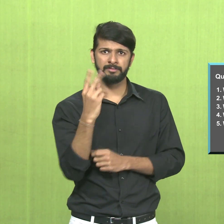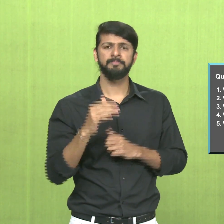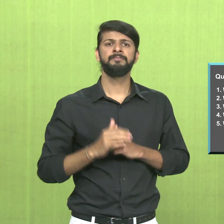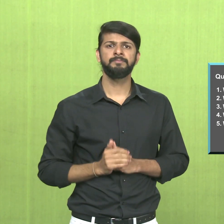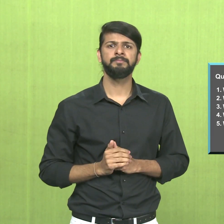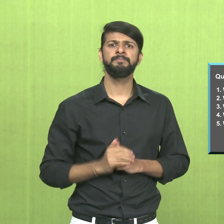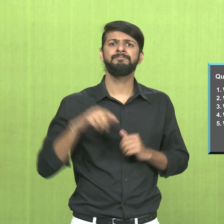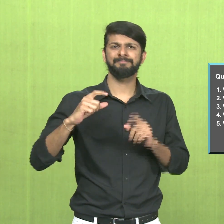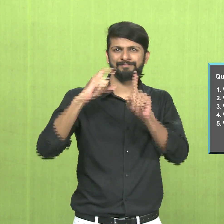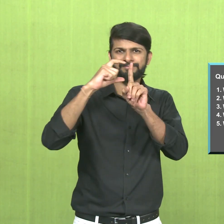Question number 2,